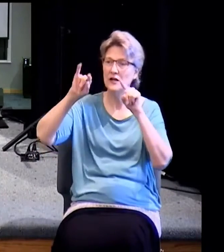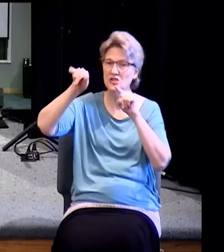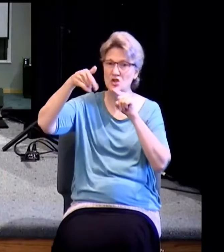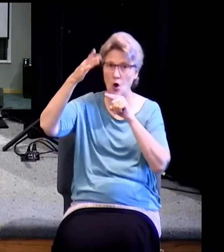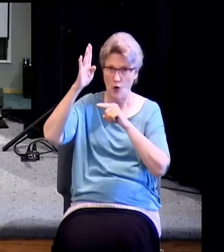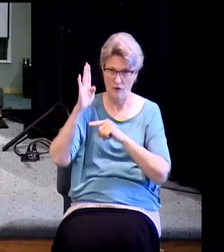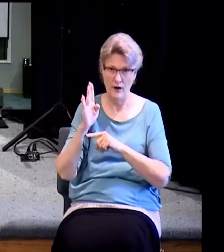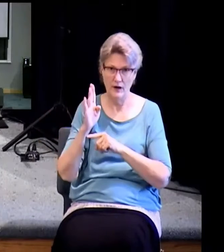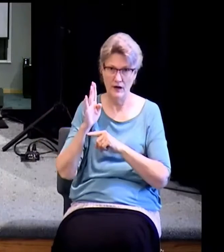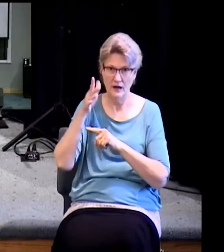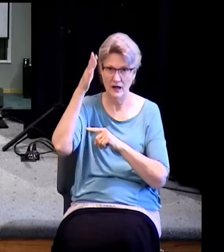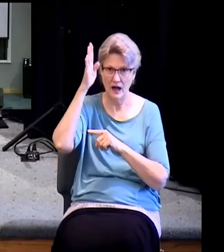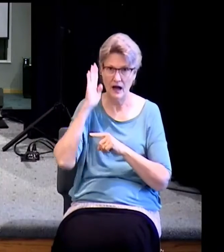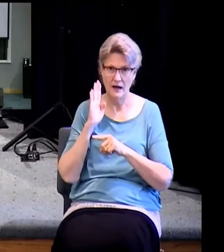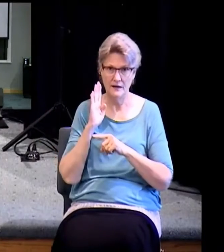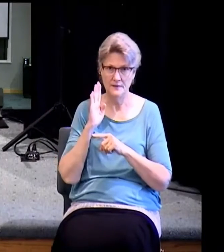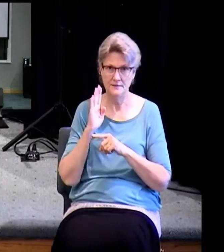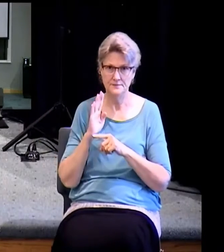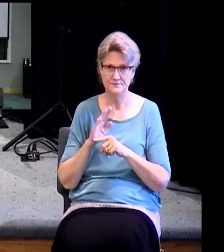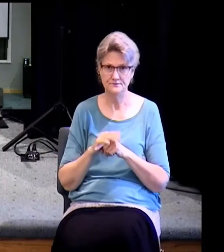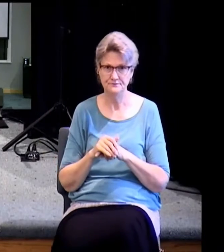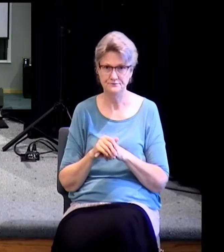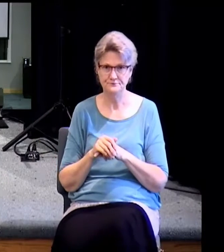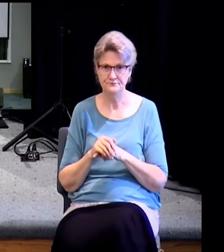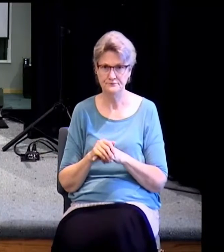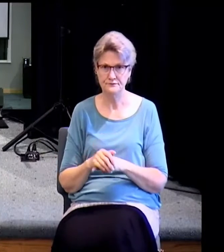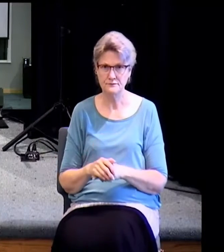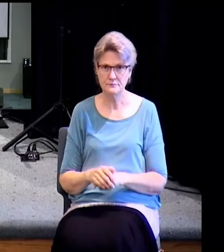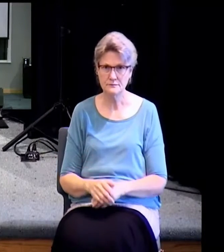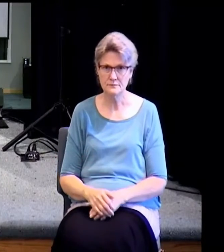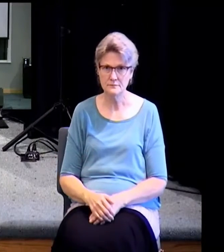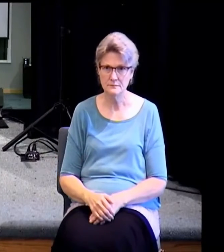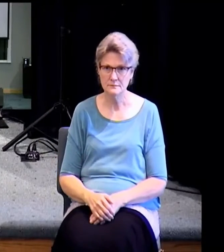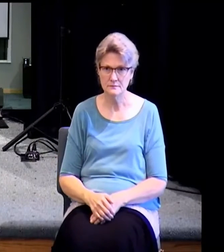him to be God in the flesh.